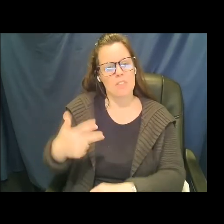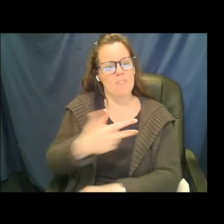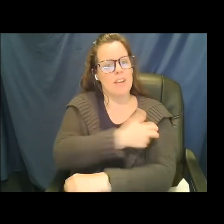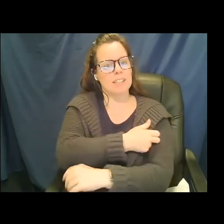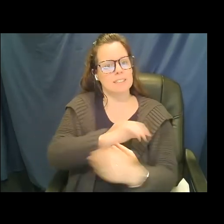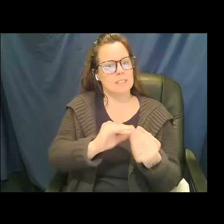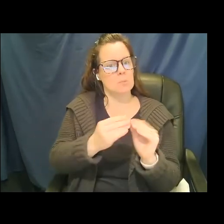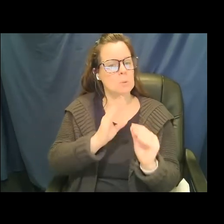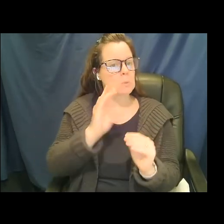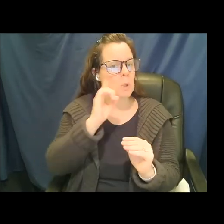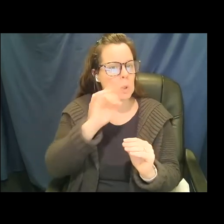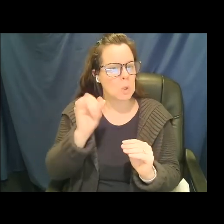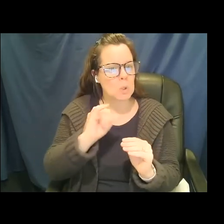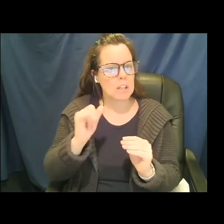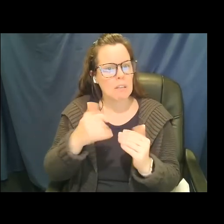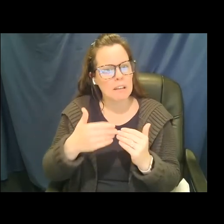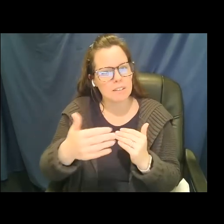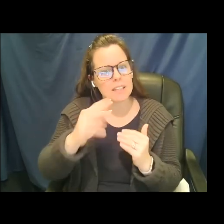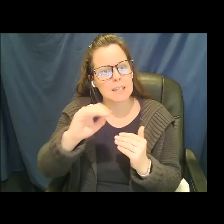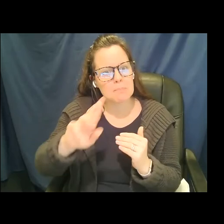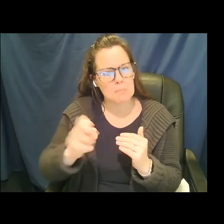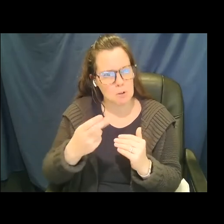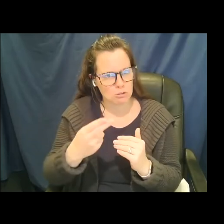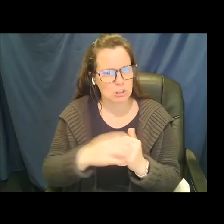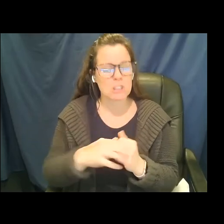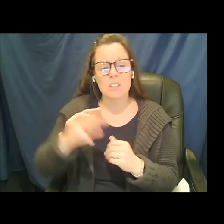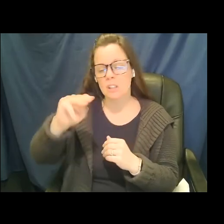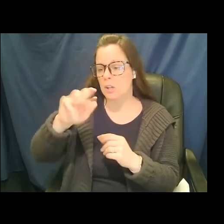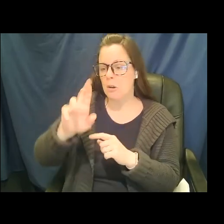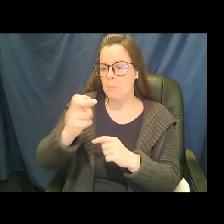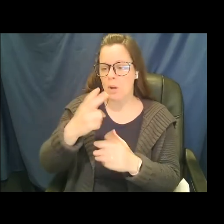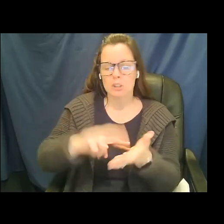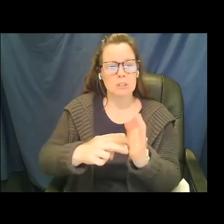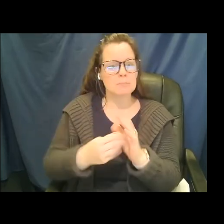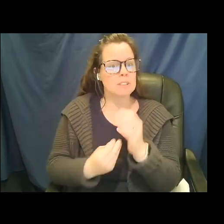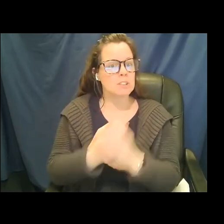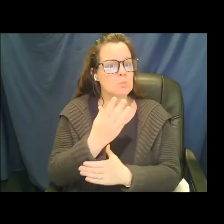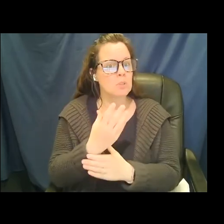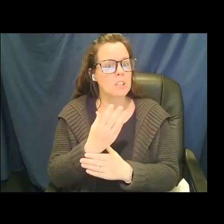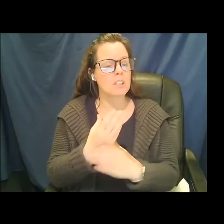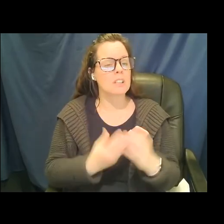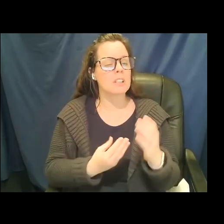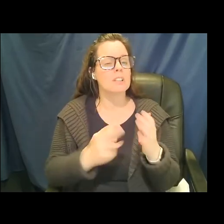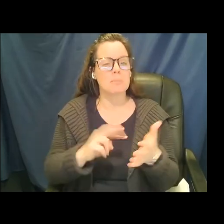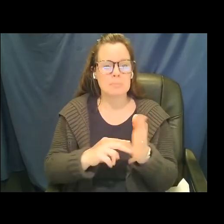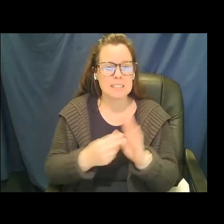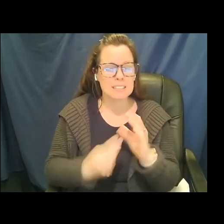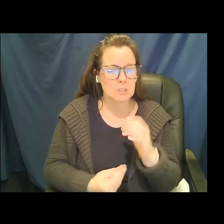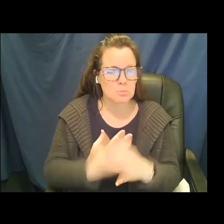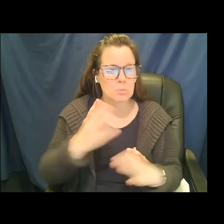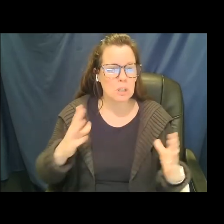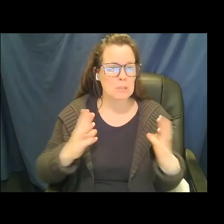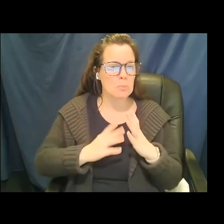like entering March. And March means spring, which means spring break. We know this has been